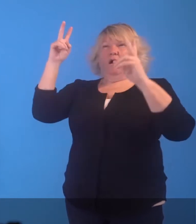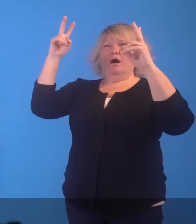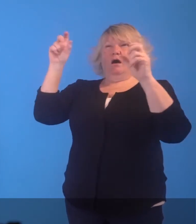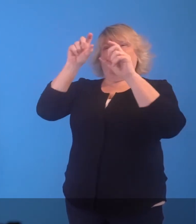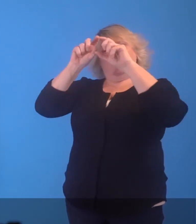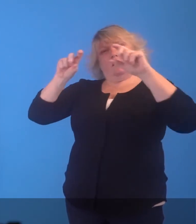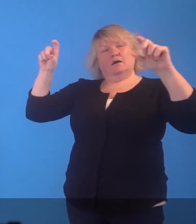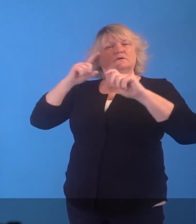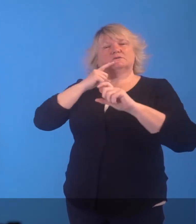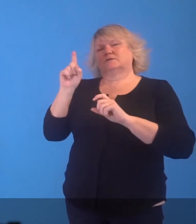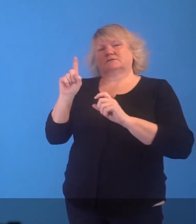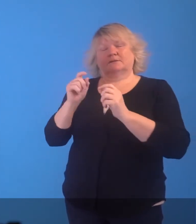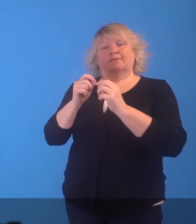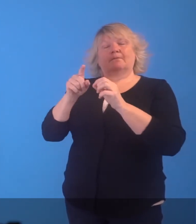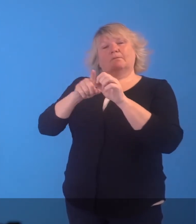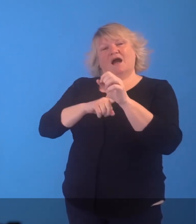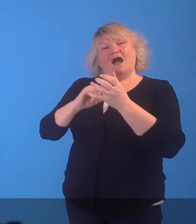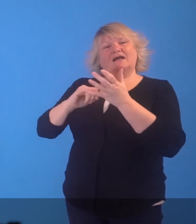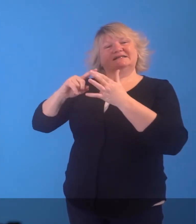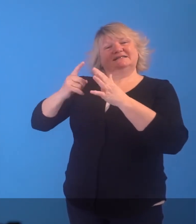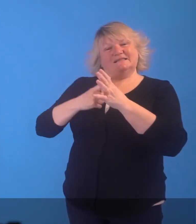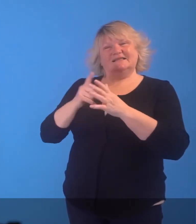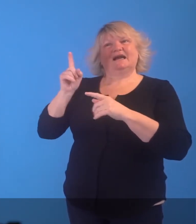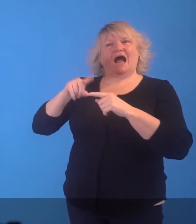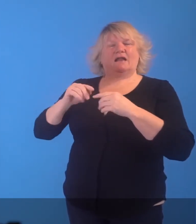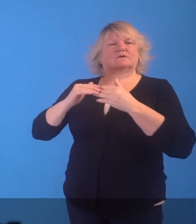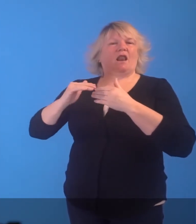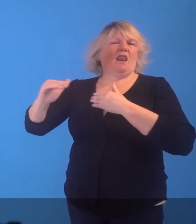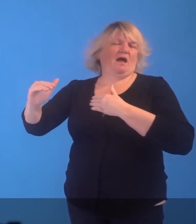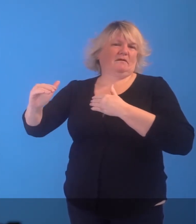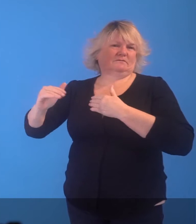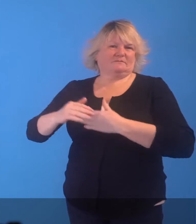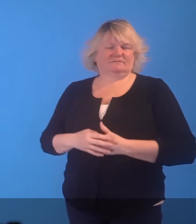and the motto, "By sea and land."